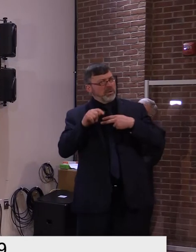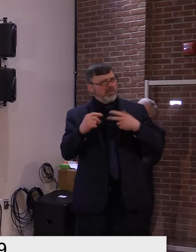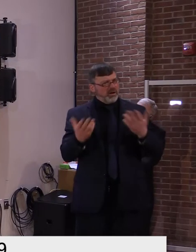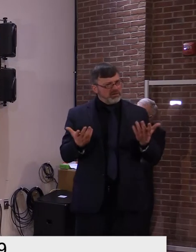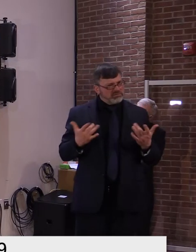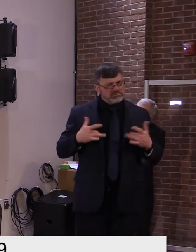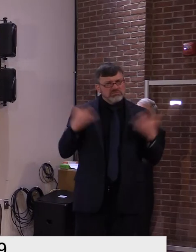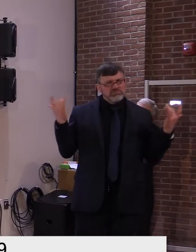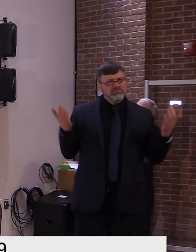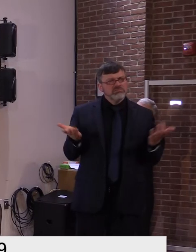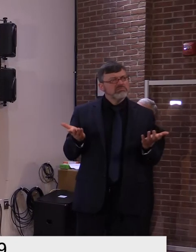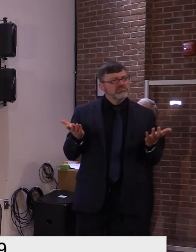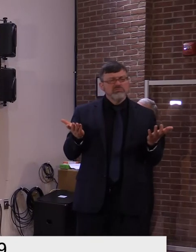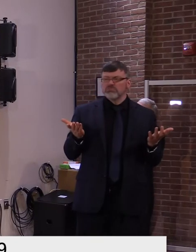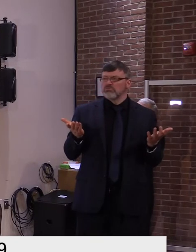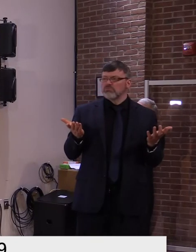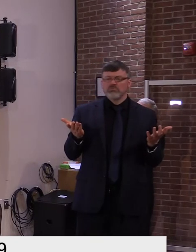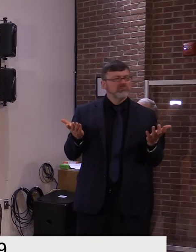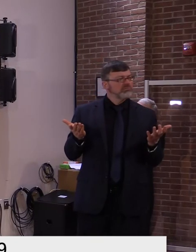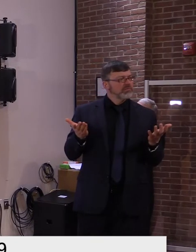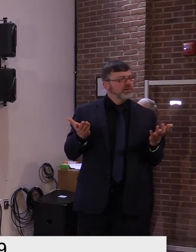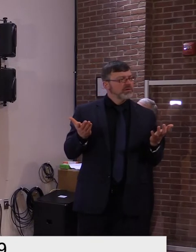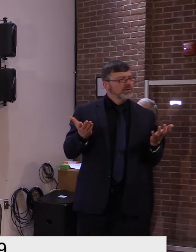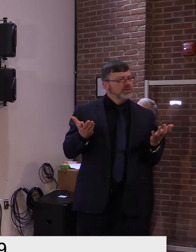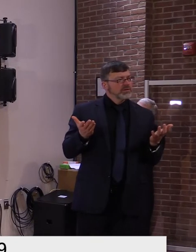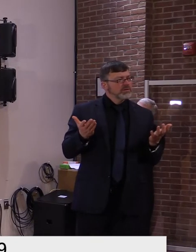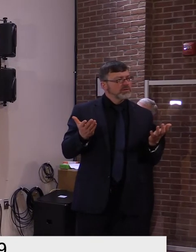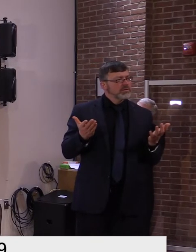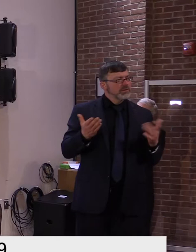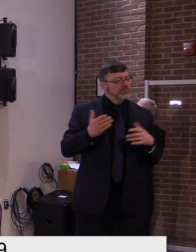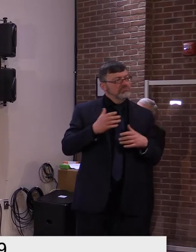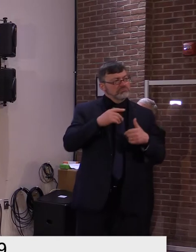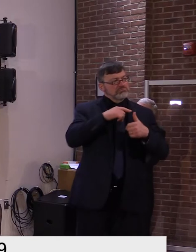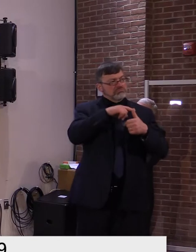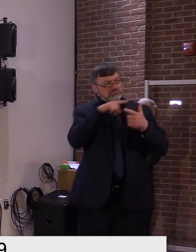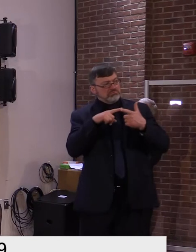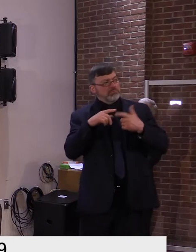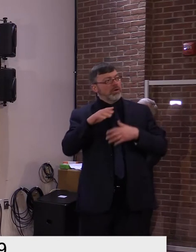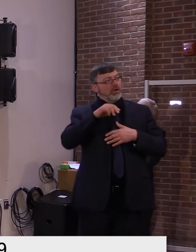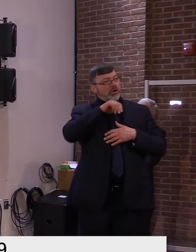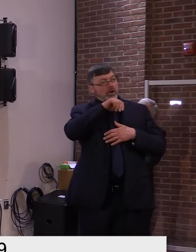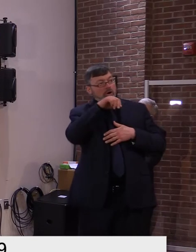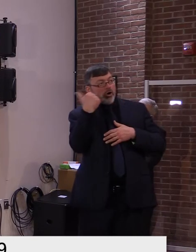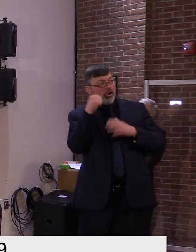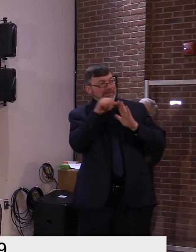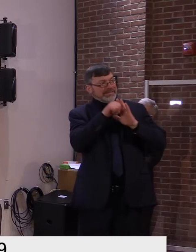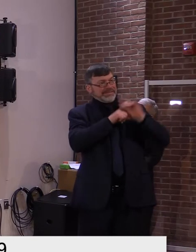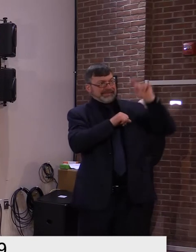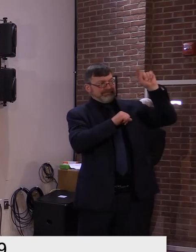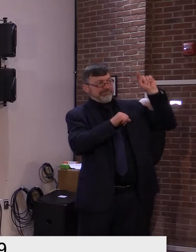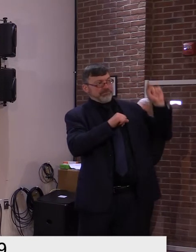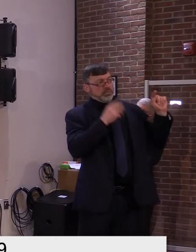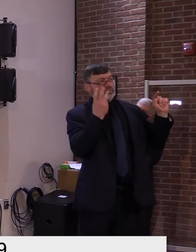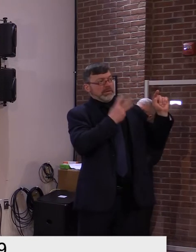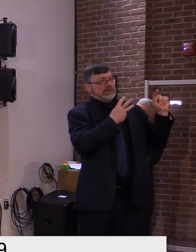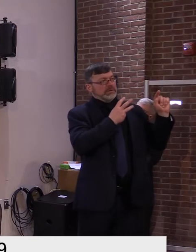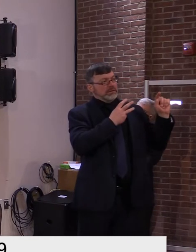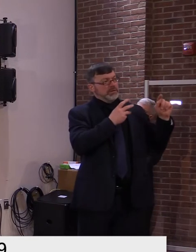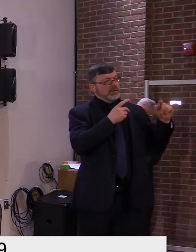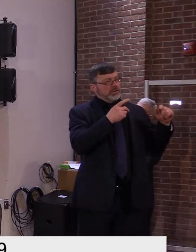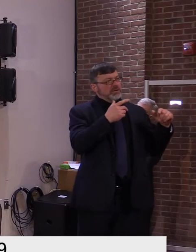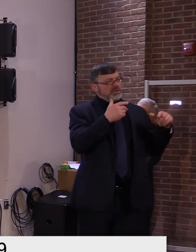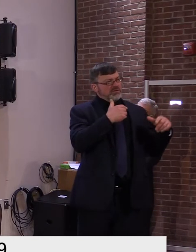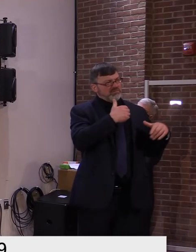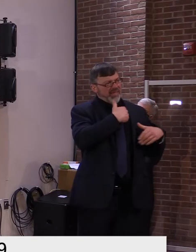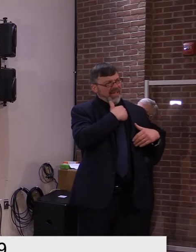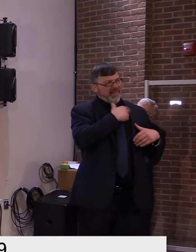being infected are receiving even less, between 40 to 43,000 per 100,000.